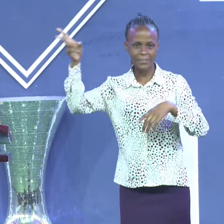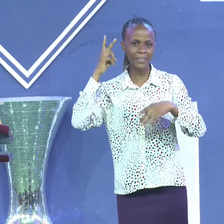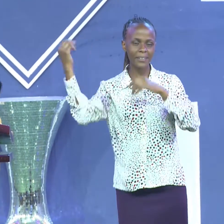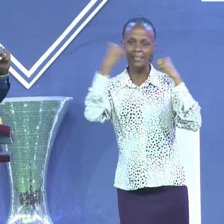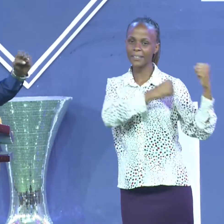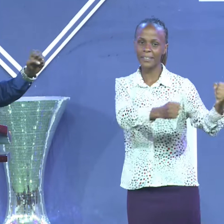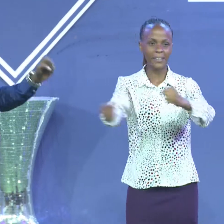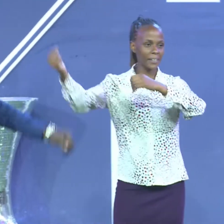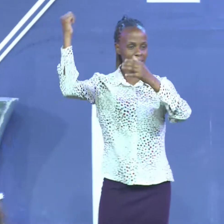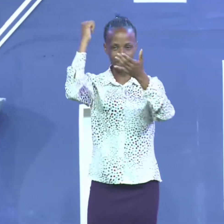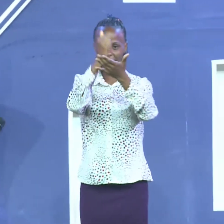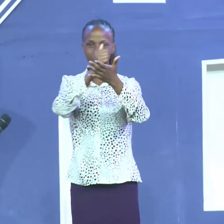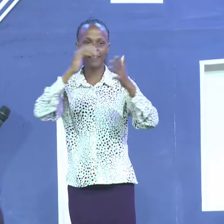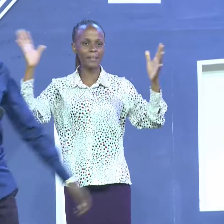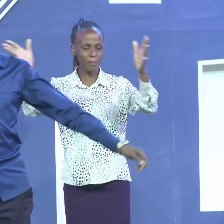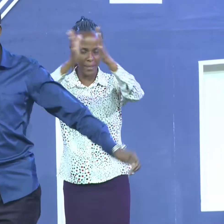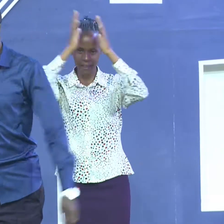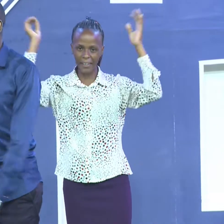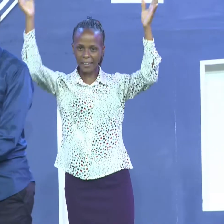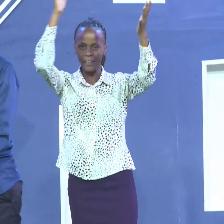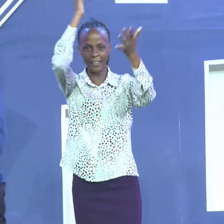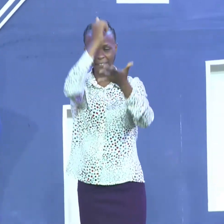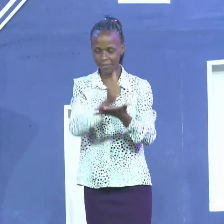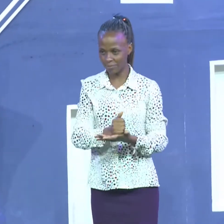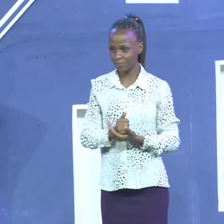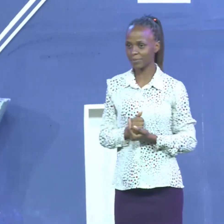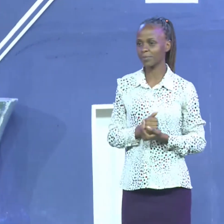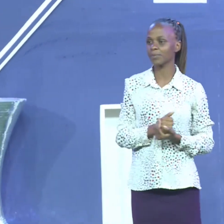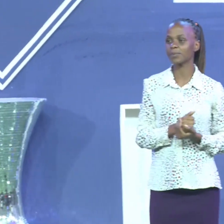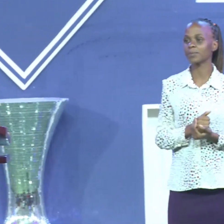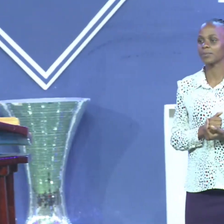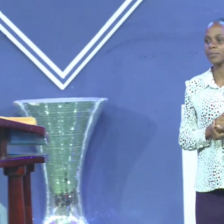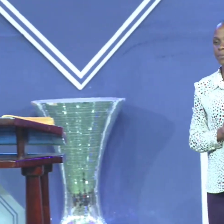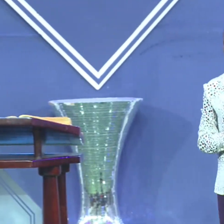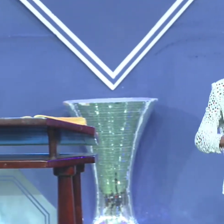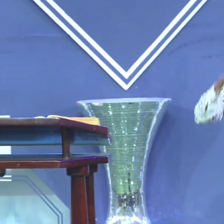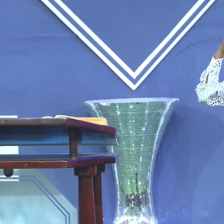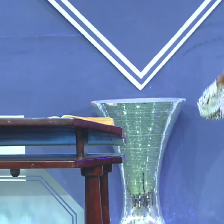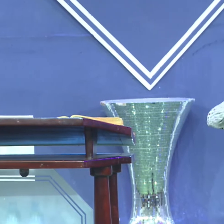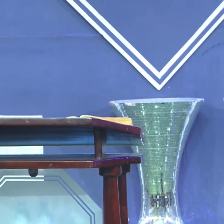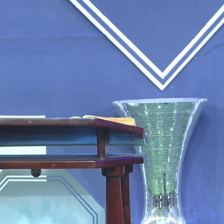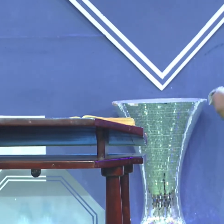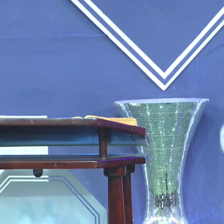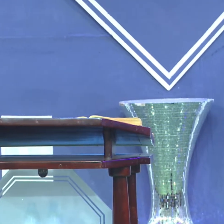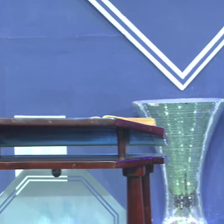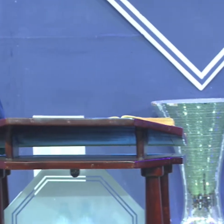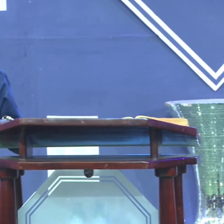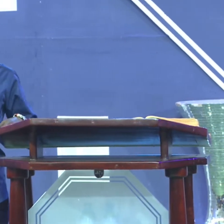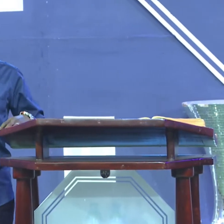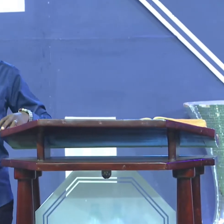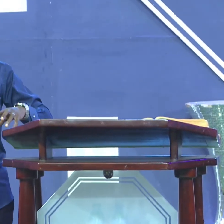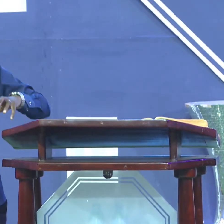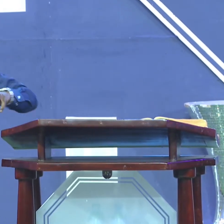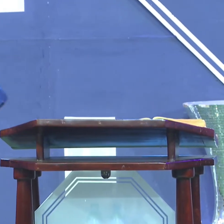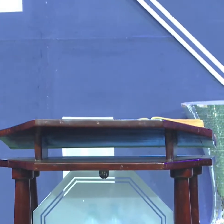yamanyi. Hallelujah. Amen. Zino overnight zetu jamu. These overnights to which